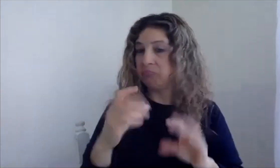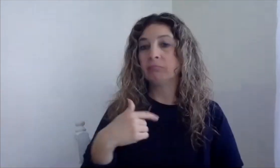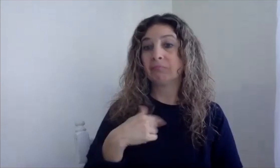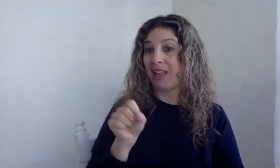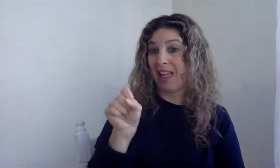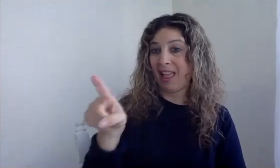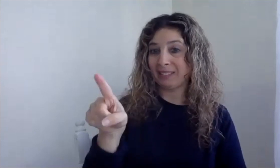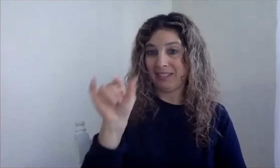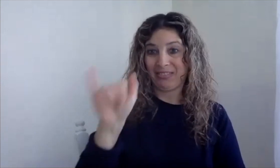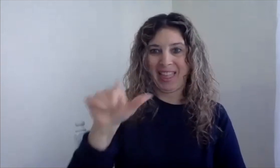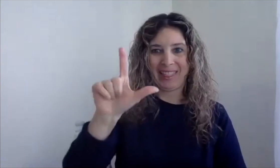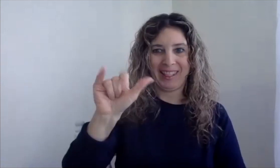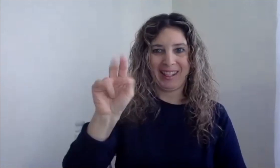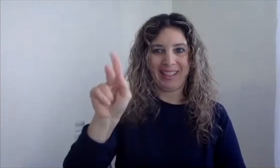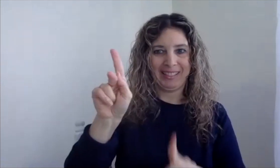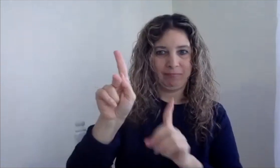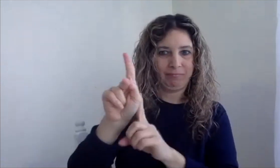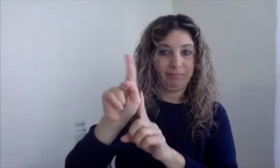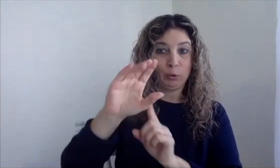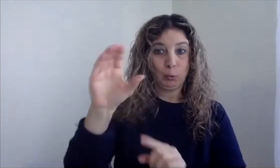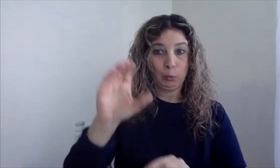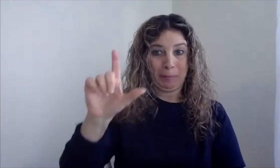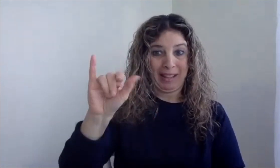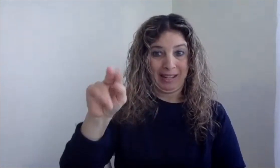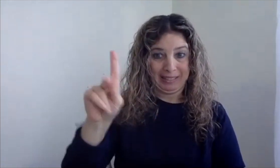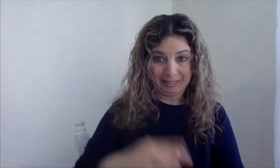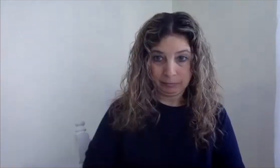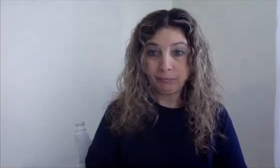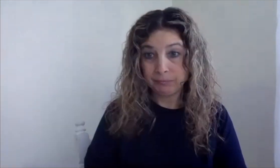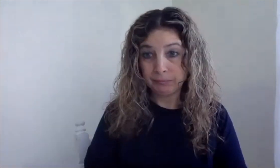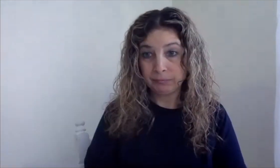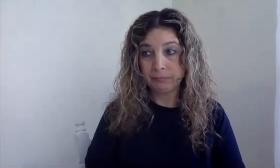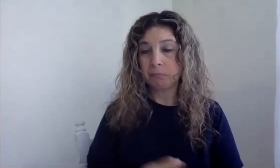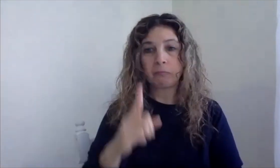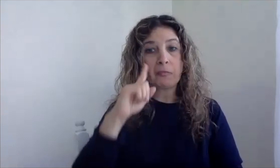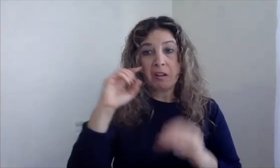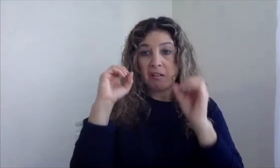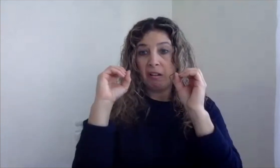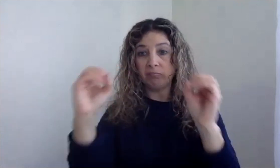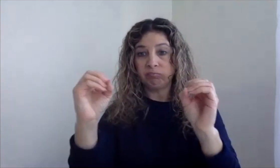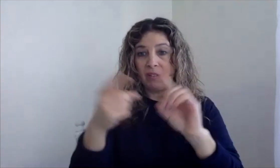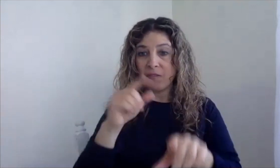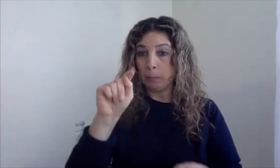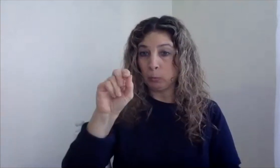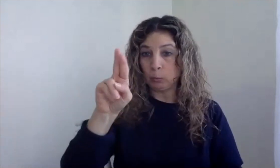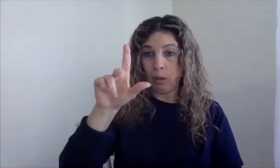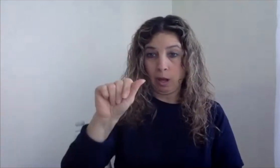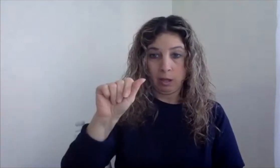Dr. Mason agreed that she would make available a link to the recording. So in my email about